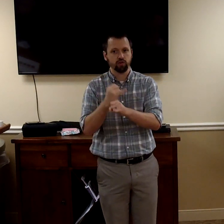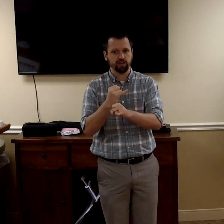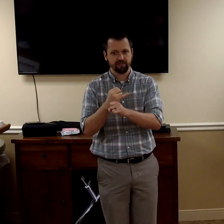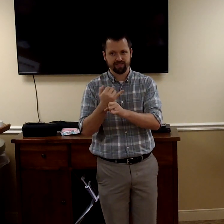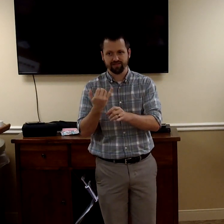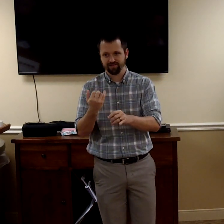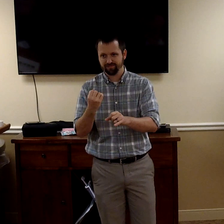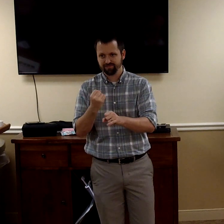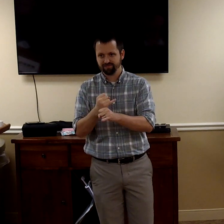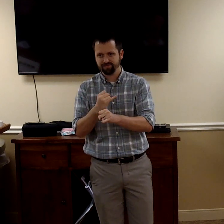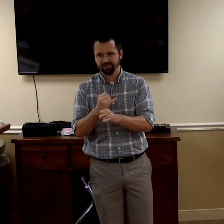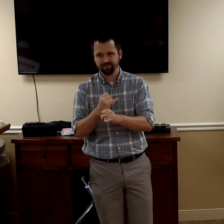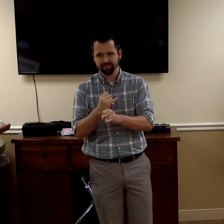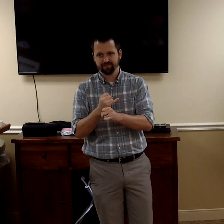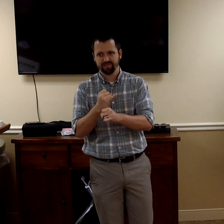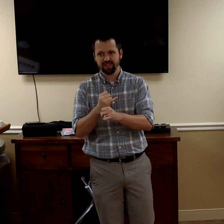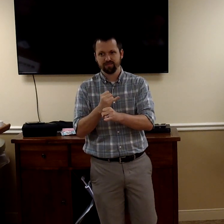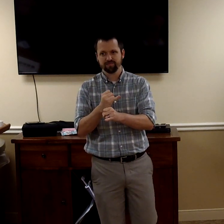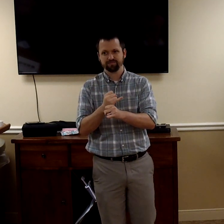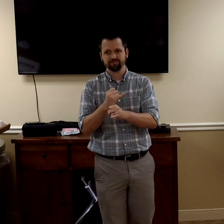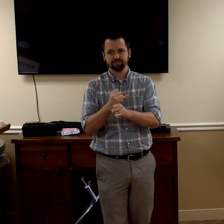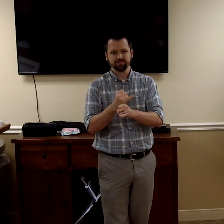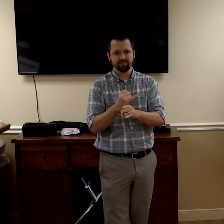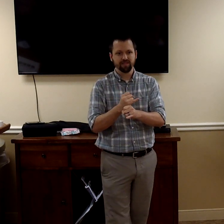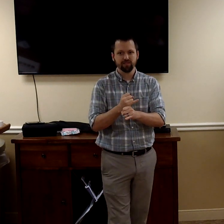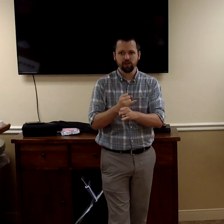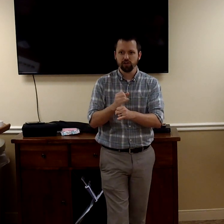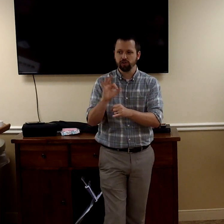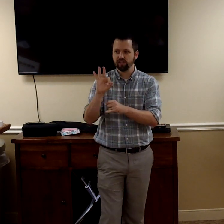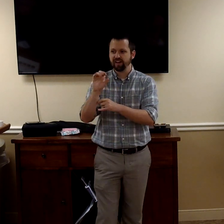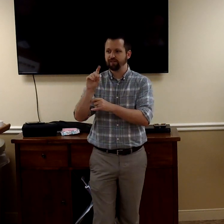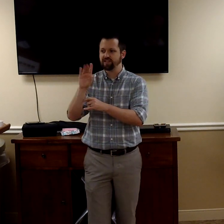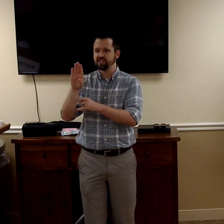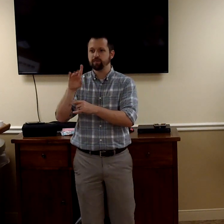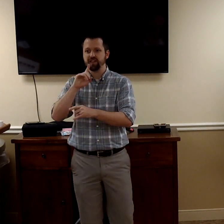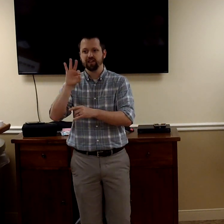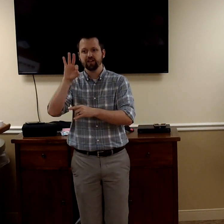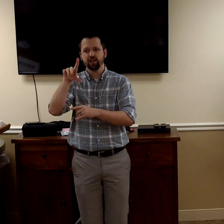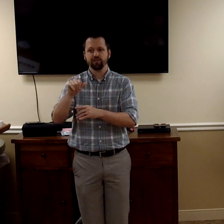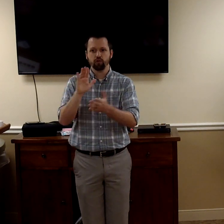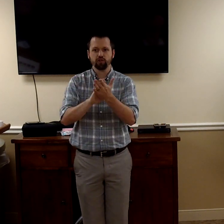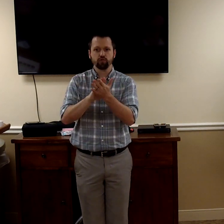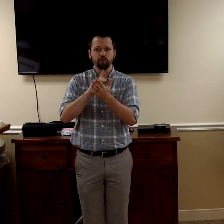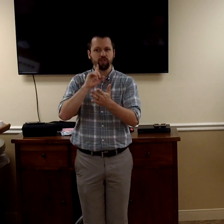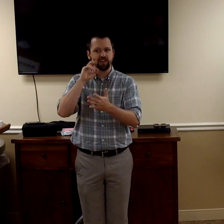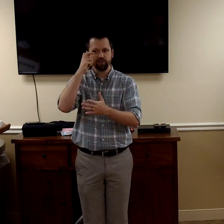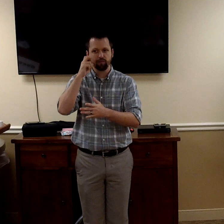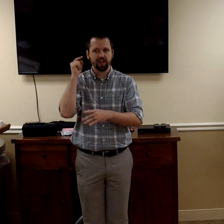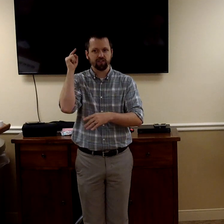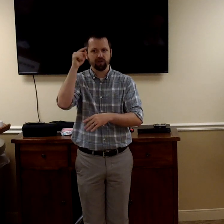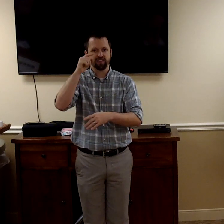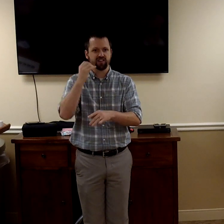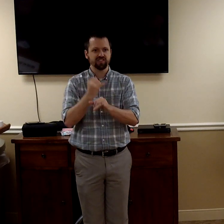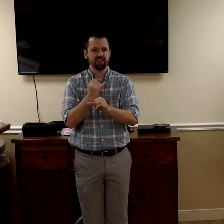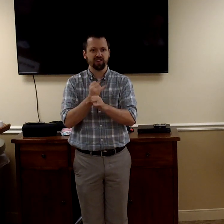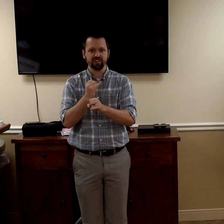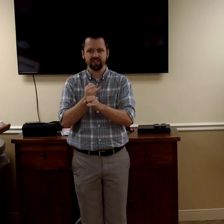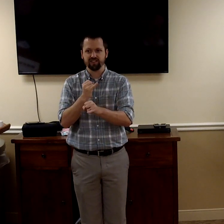is. Yep. Y'all don't know that? FSDB, Florida School for the Deaf and Blind, is right there in St. Augustine.